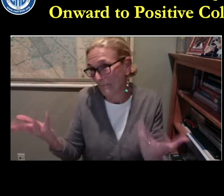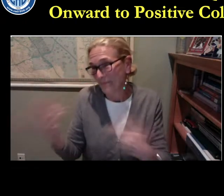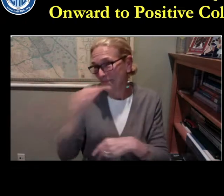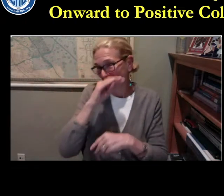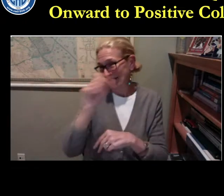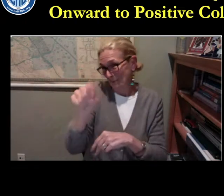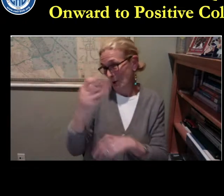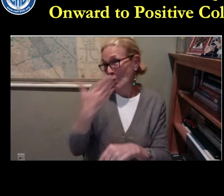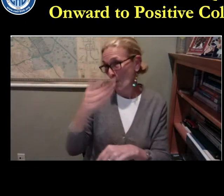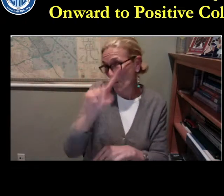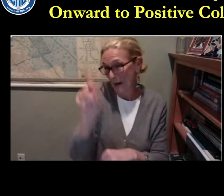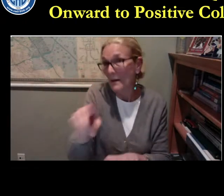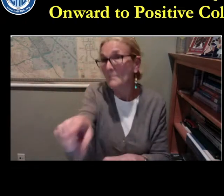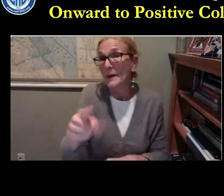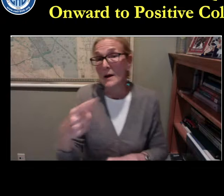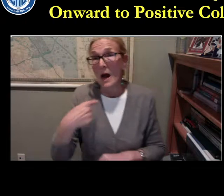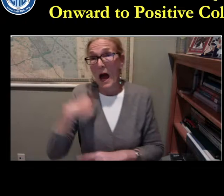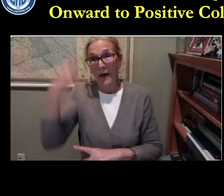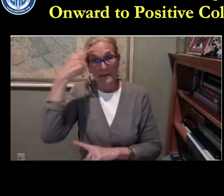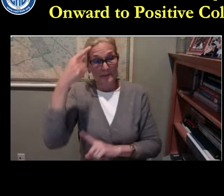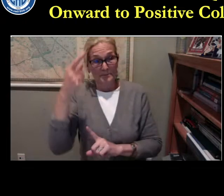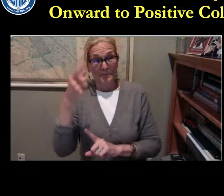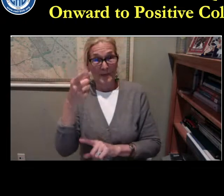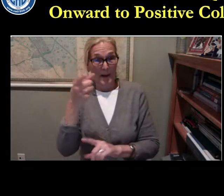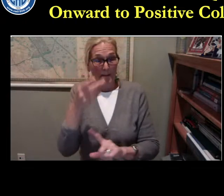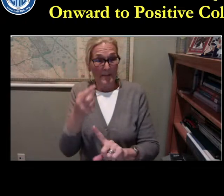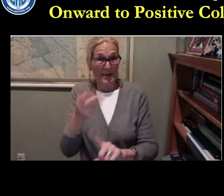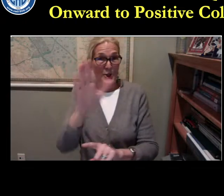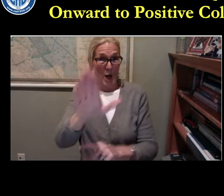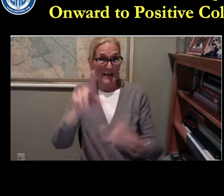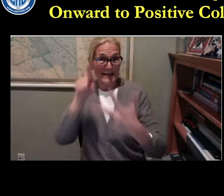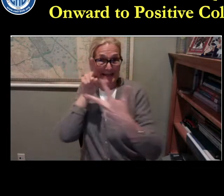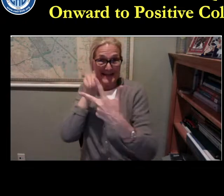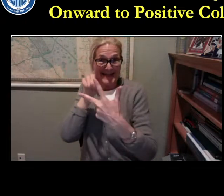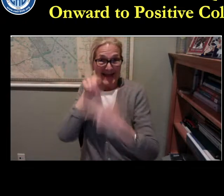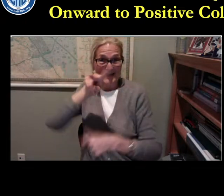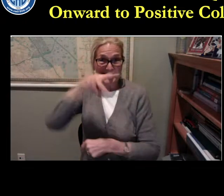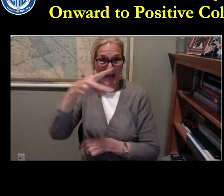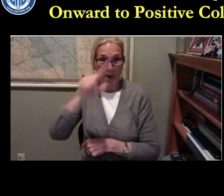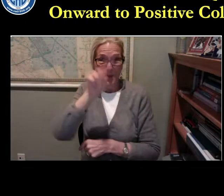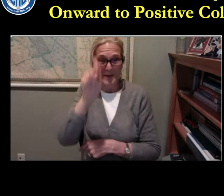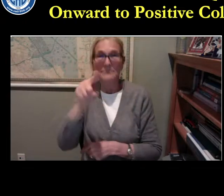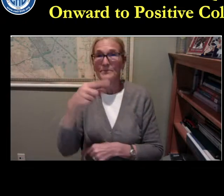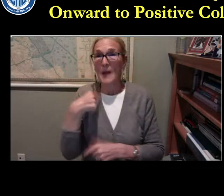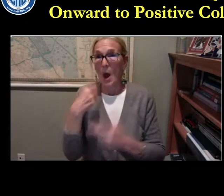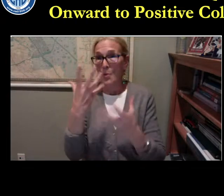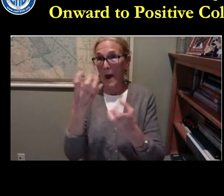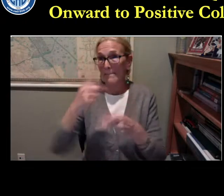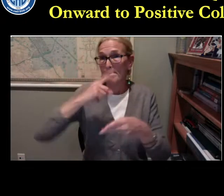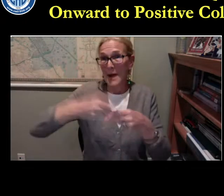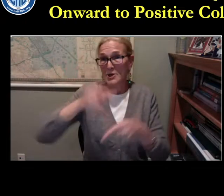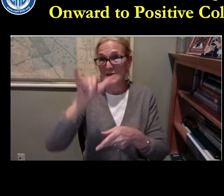I think the idea that programs maybe could be more standardized if deaf children had more access to language.